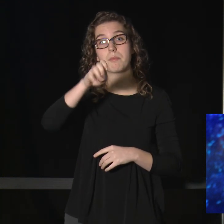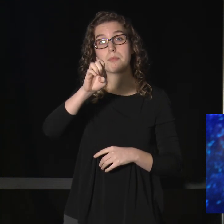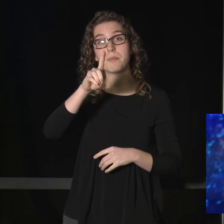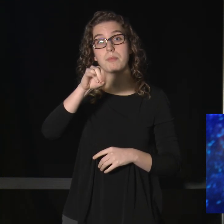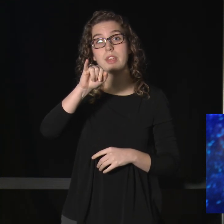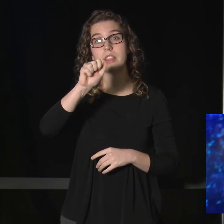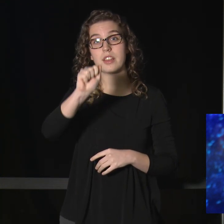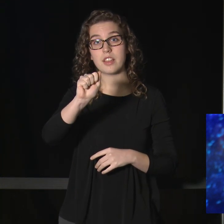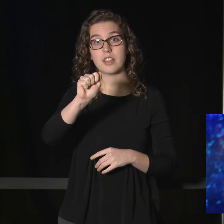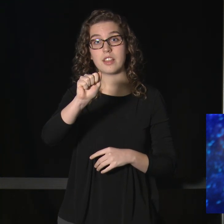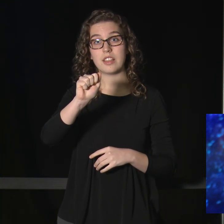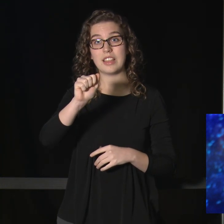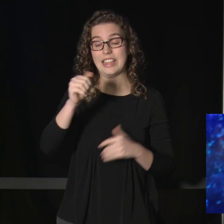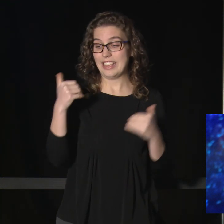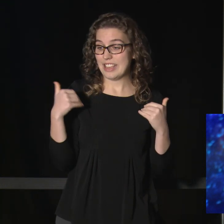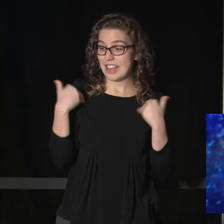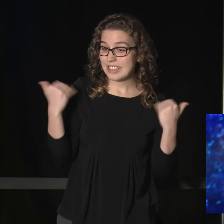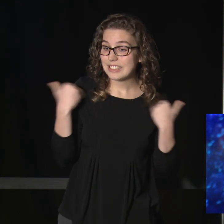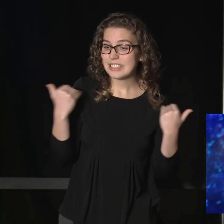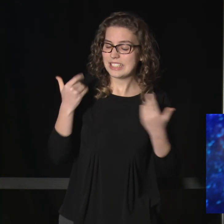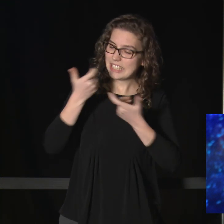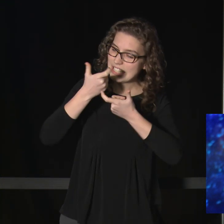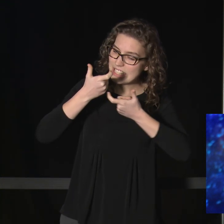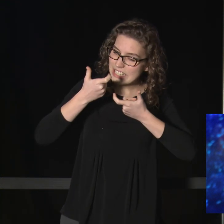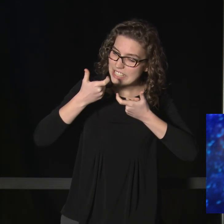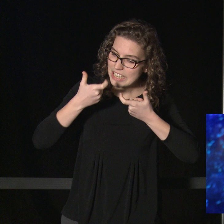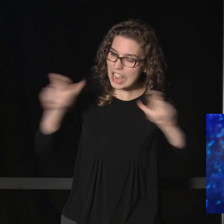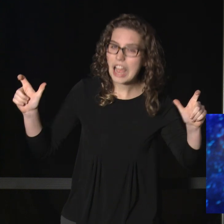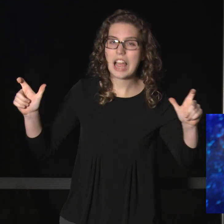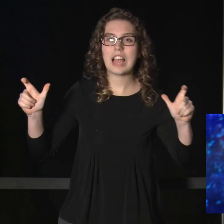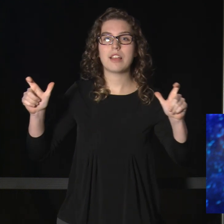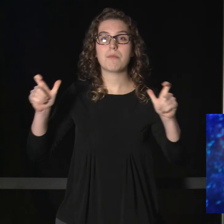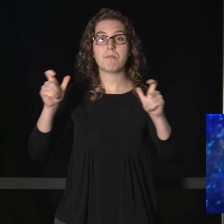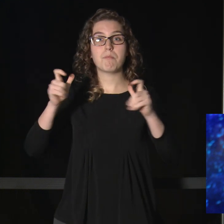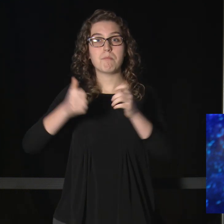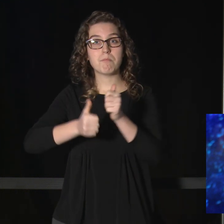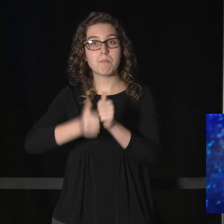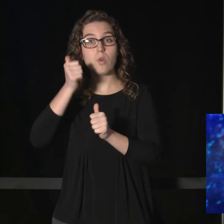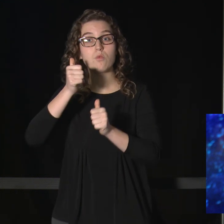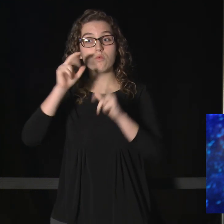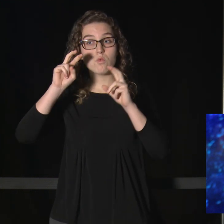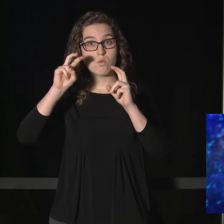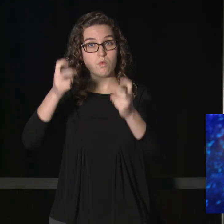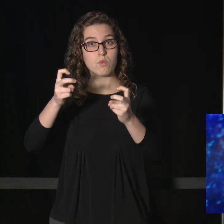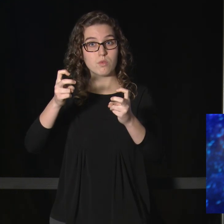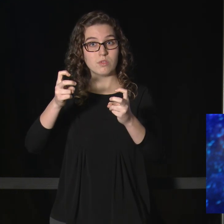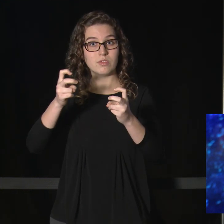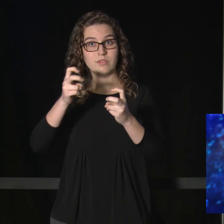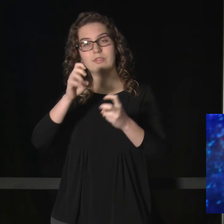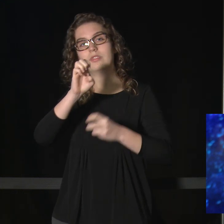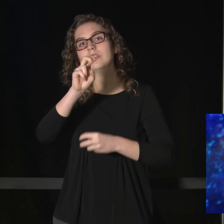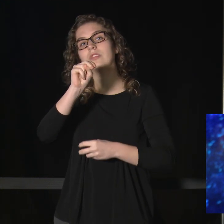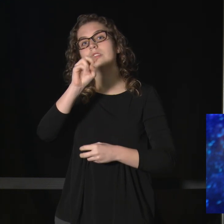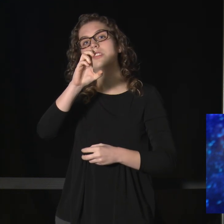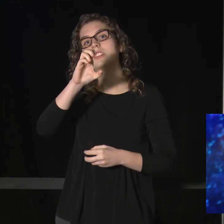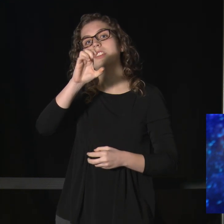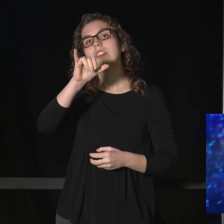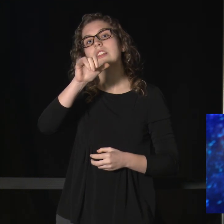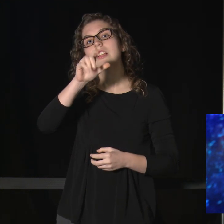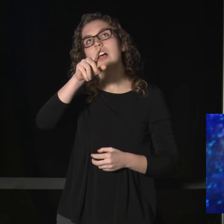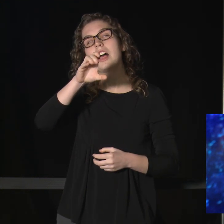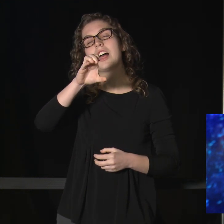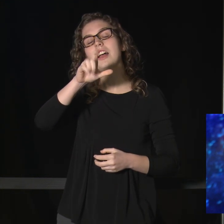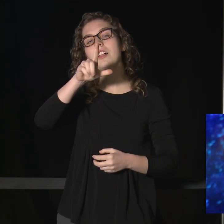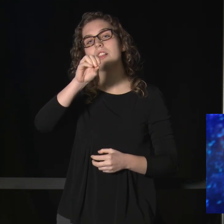largest, and most quoted encyclopedia in the world. This innovative, open source approach is growing exponentially in content